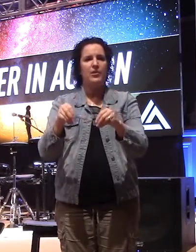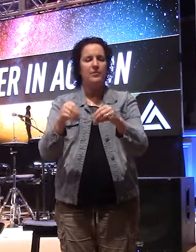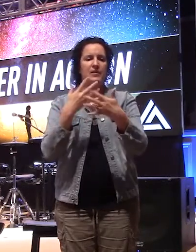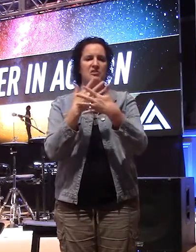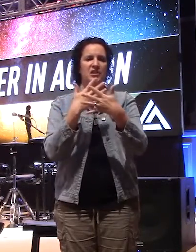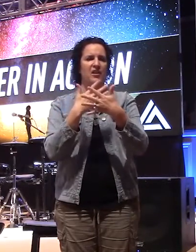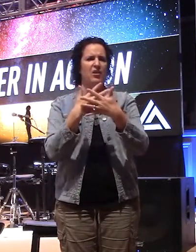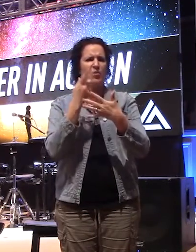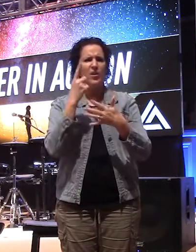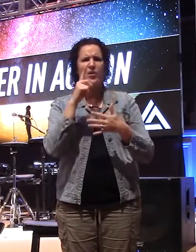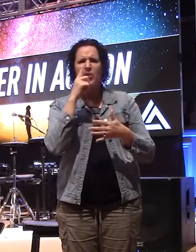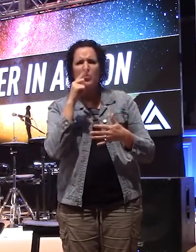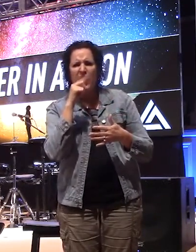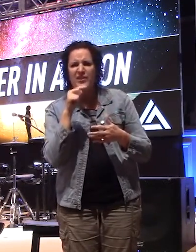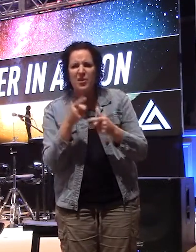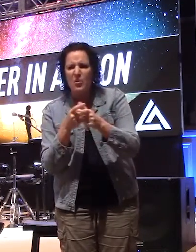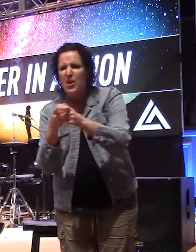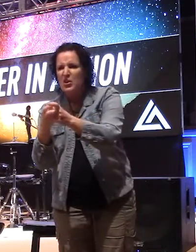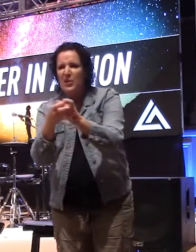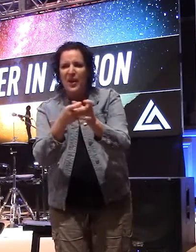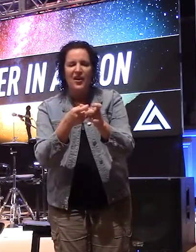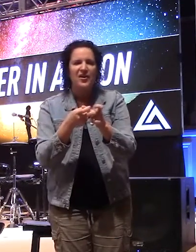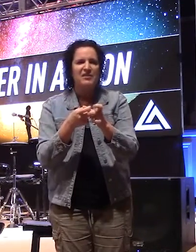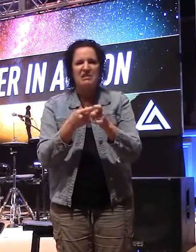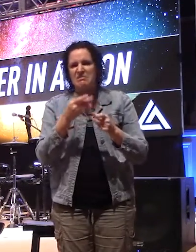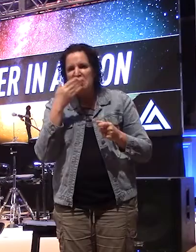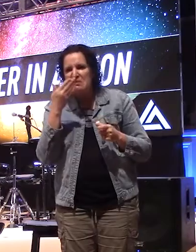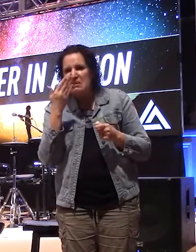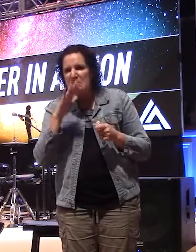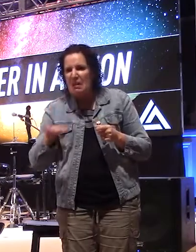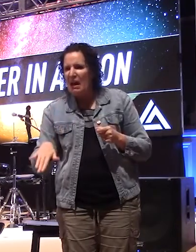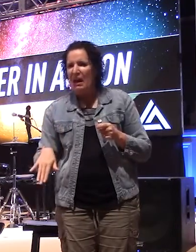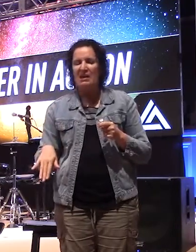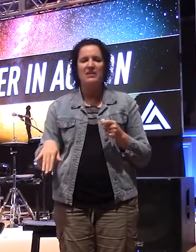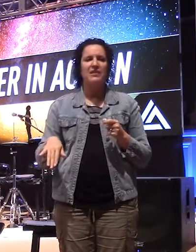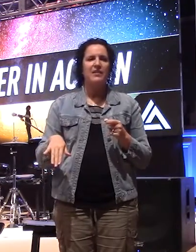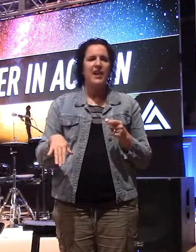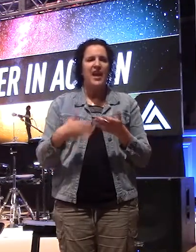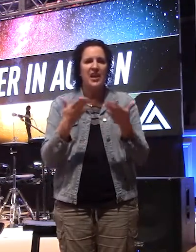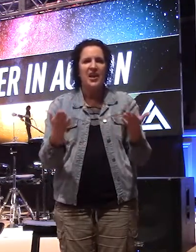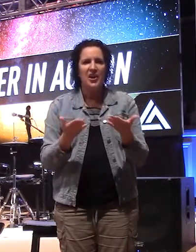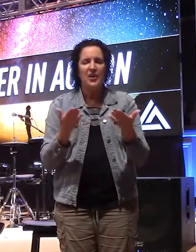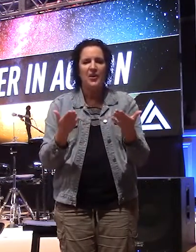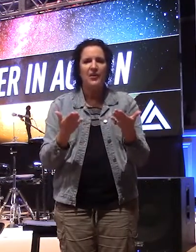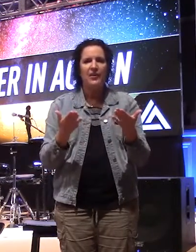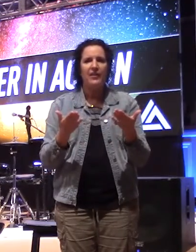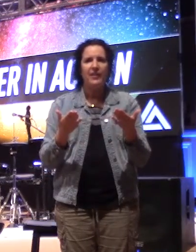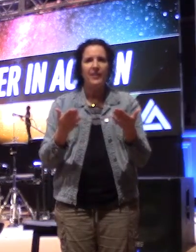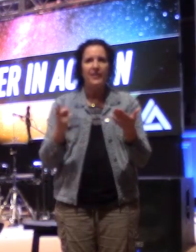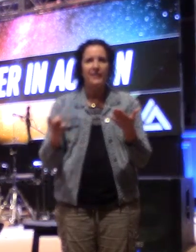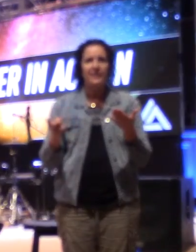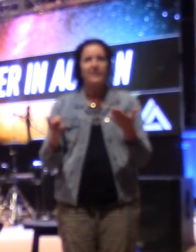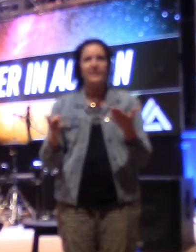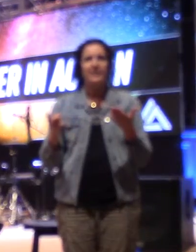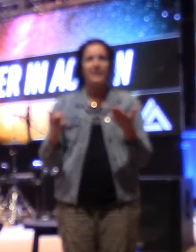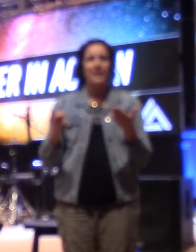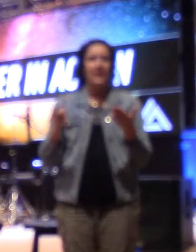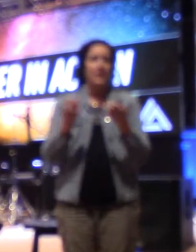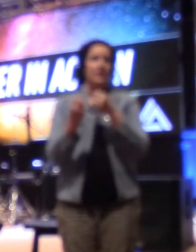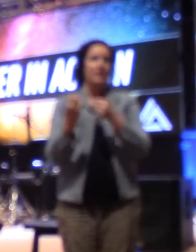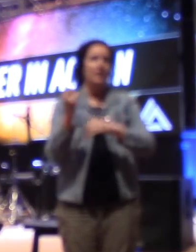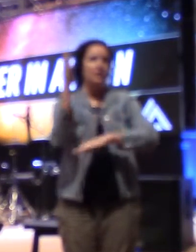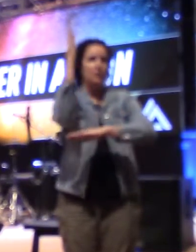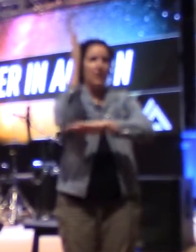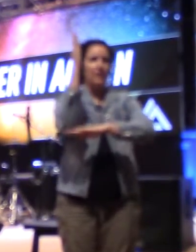rats running around, bugs crawling through the room, the stench of human dung all around. And here he is at the eeriest prayer line, 12 o'clock midnight.